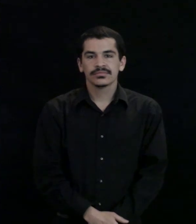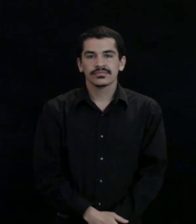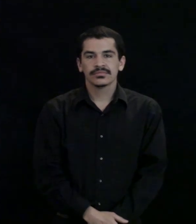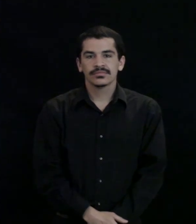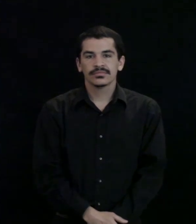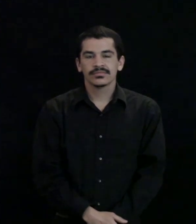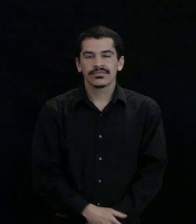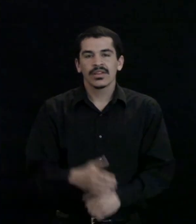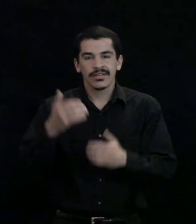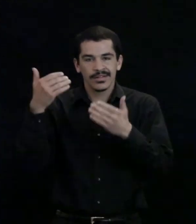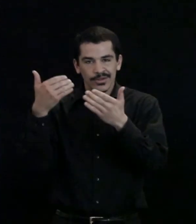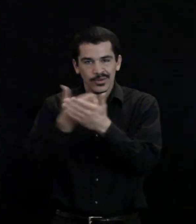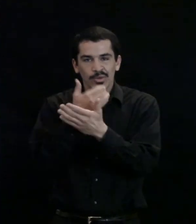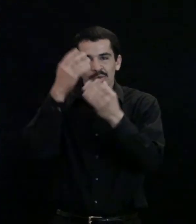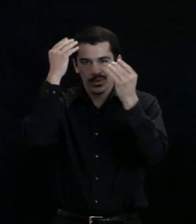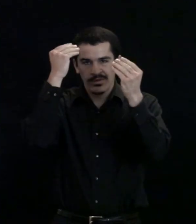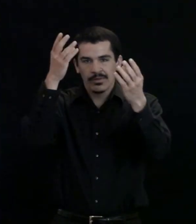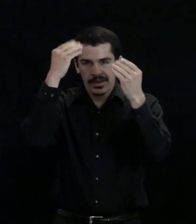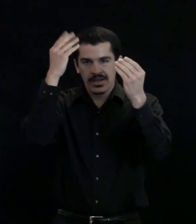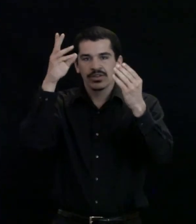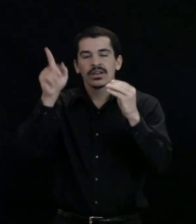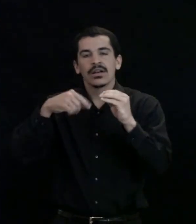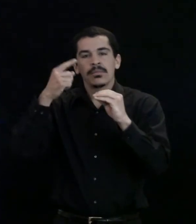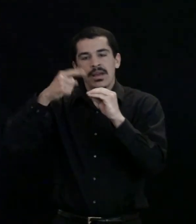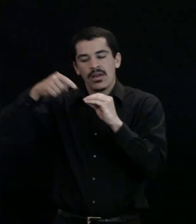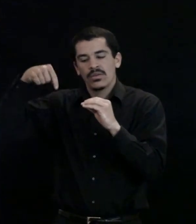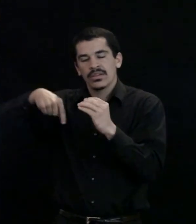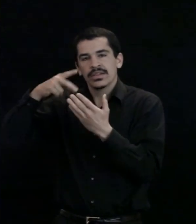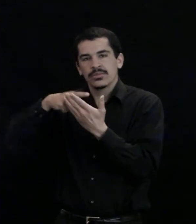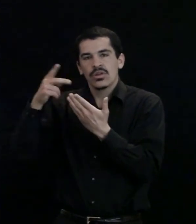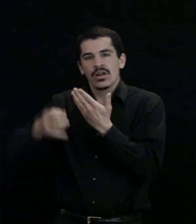Update on project progress.